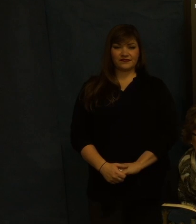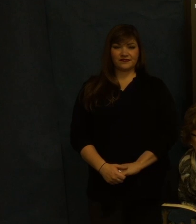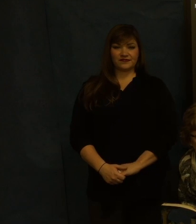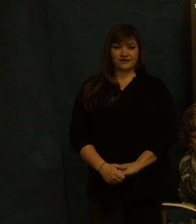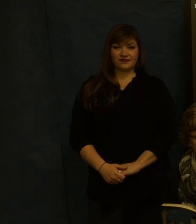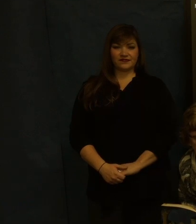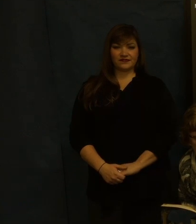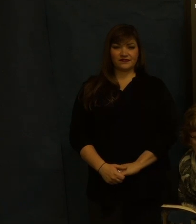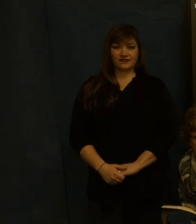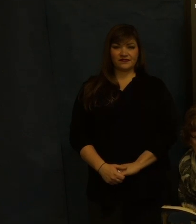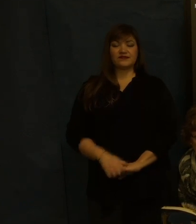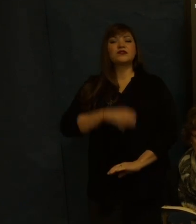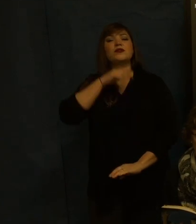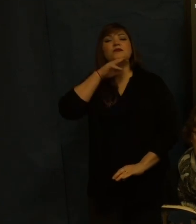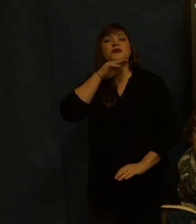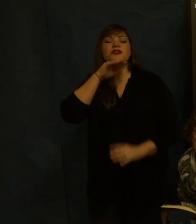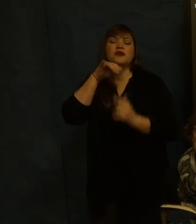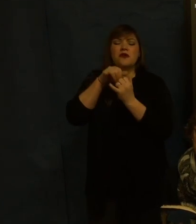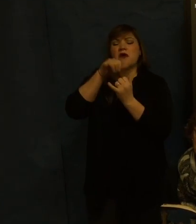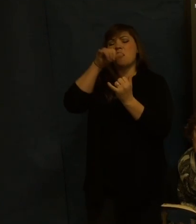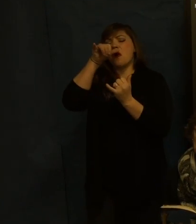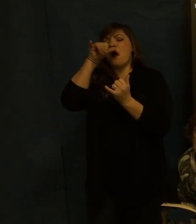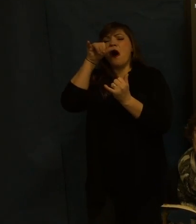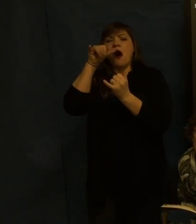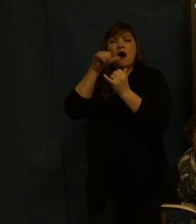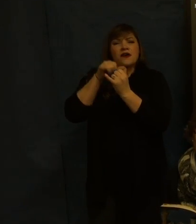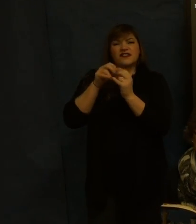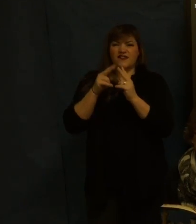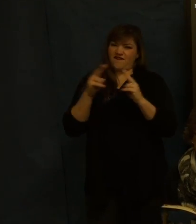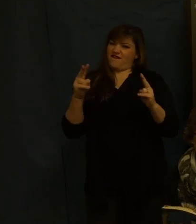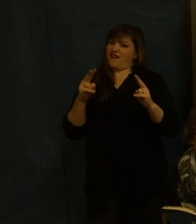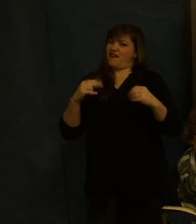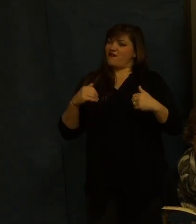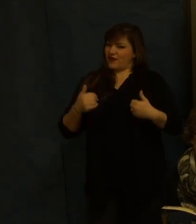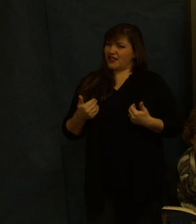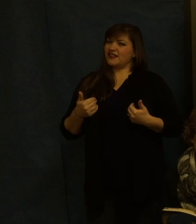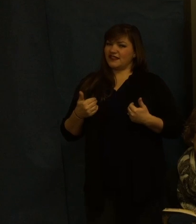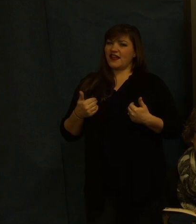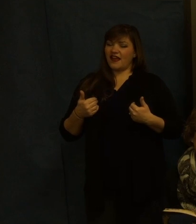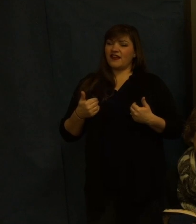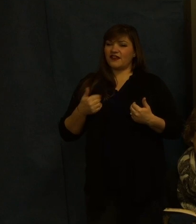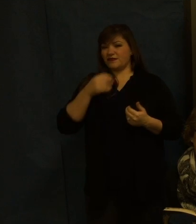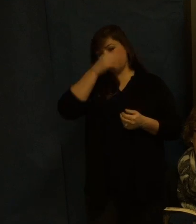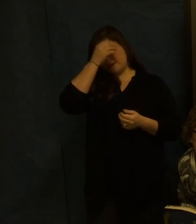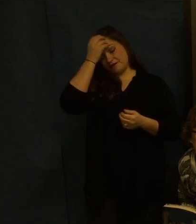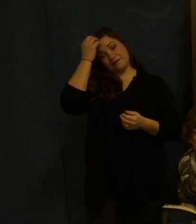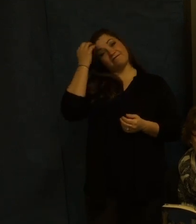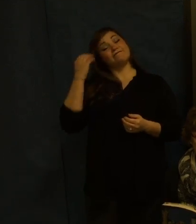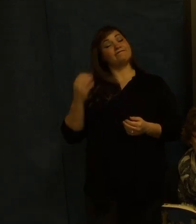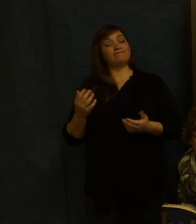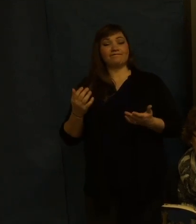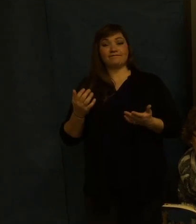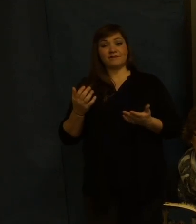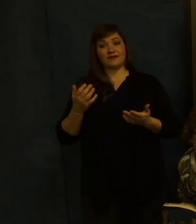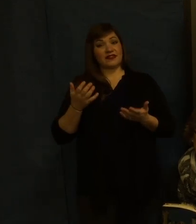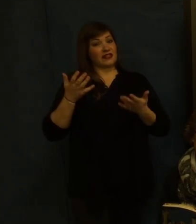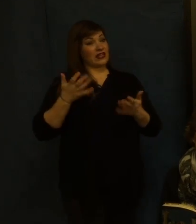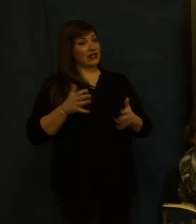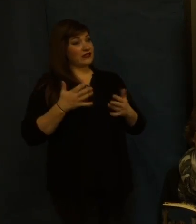Mercy yawned. She was very tired. I guess that's it, said Ned.